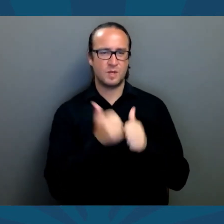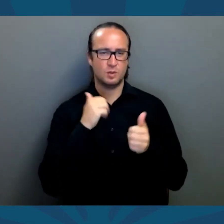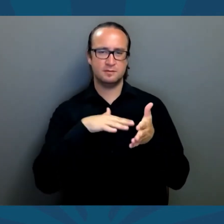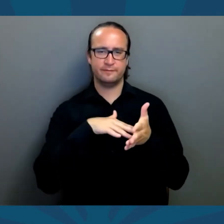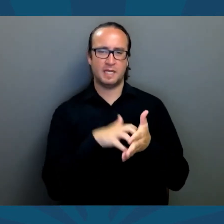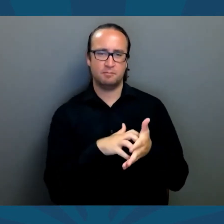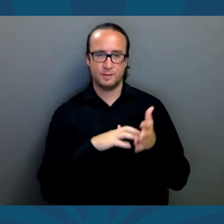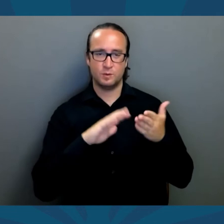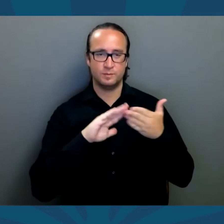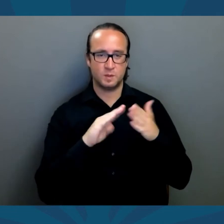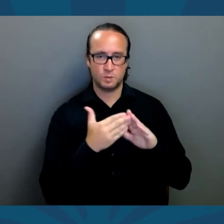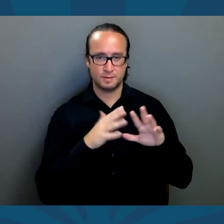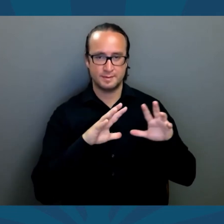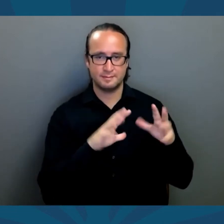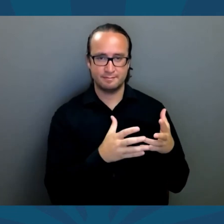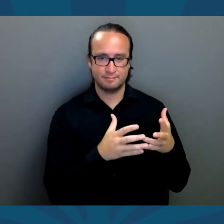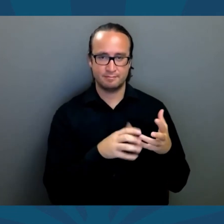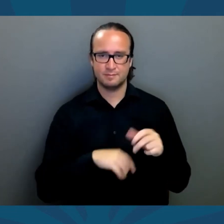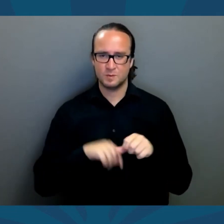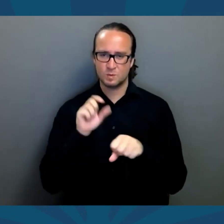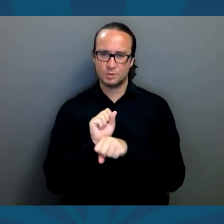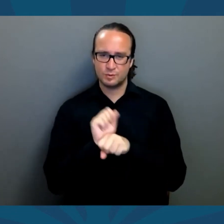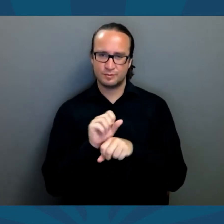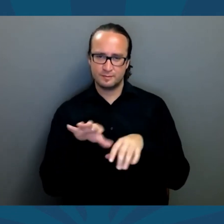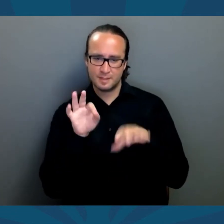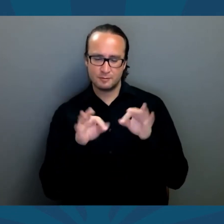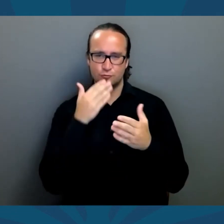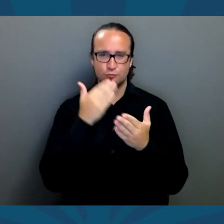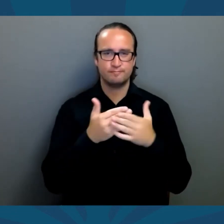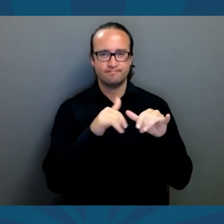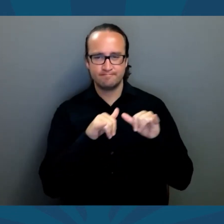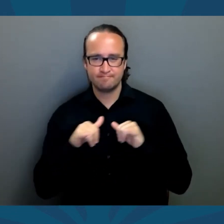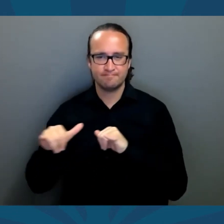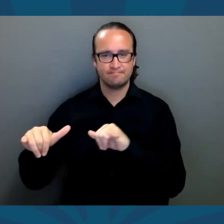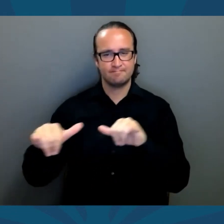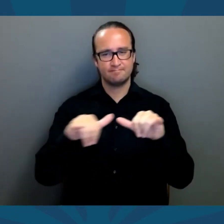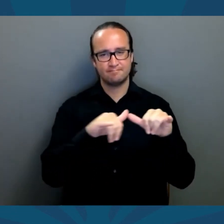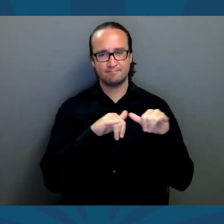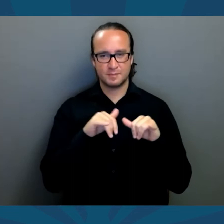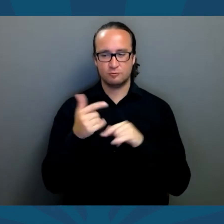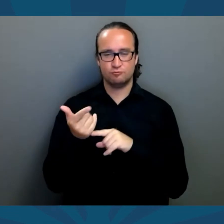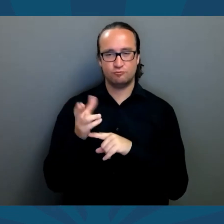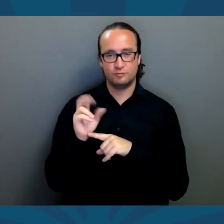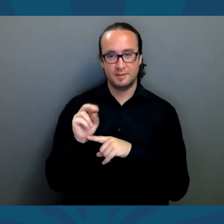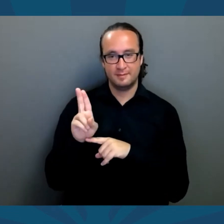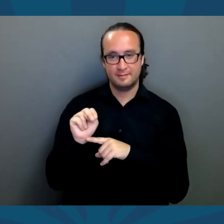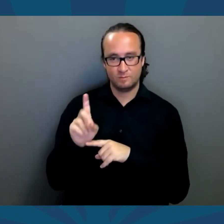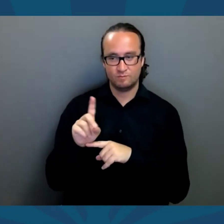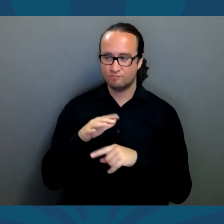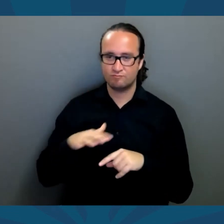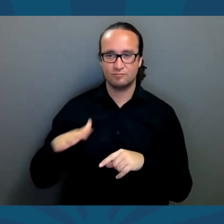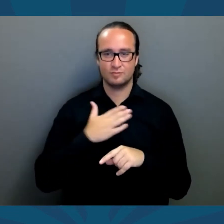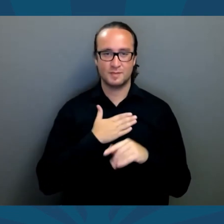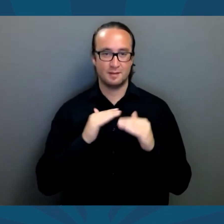advocated on behalf of our most vulnerable communities, and worked to find common ground with my